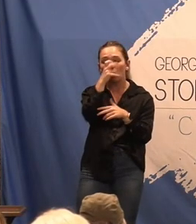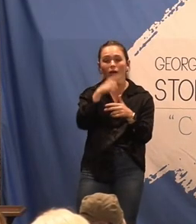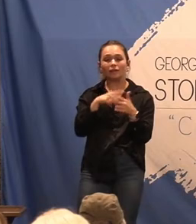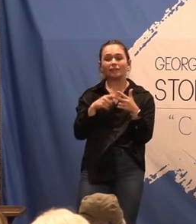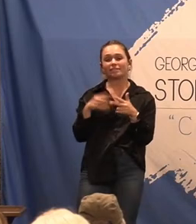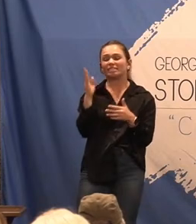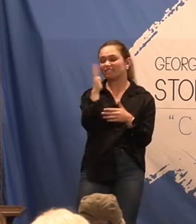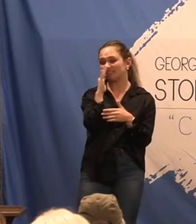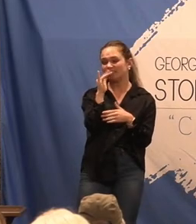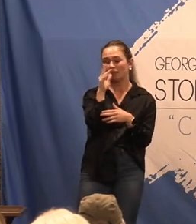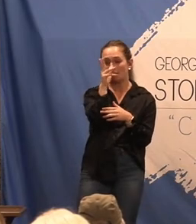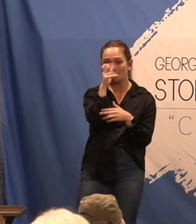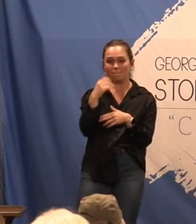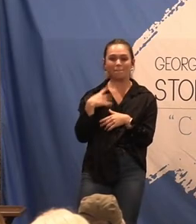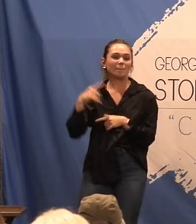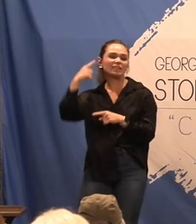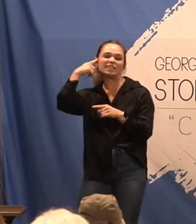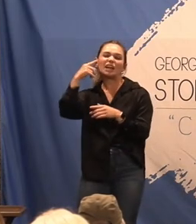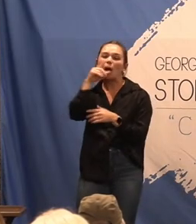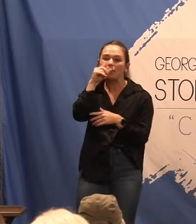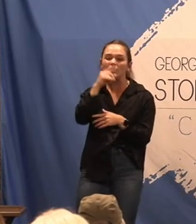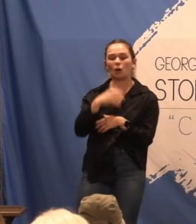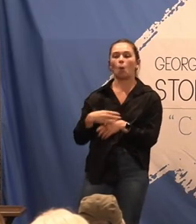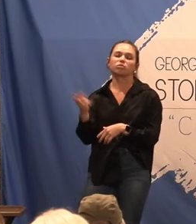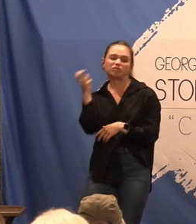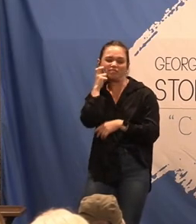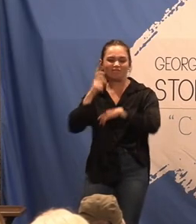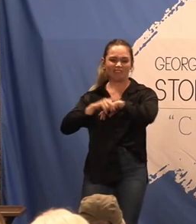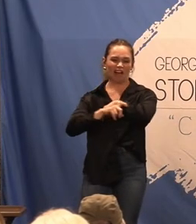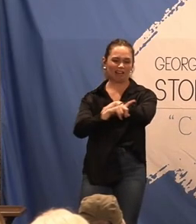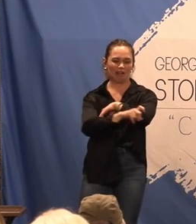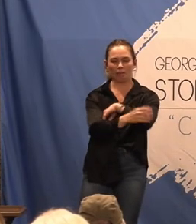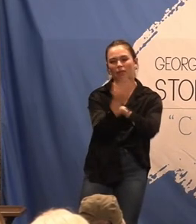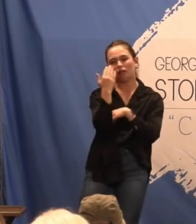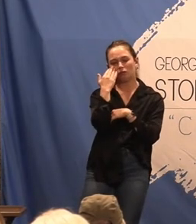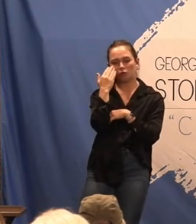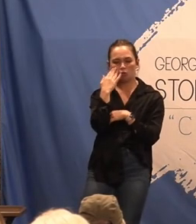nay-nay bugs, the noisy hummingbirds, or the fat caterpillars knew the old lady's